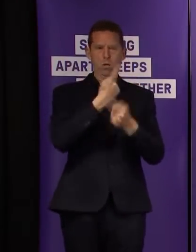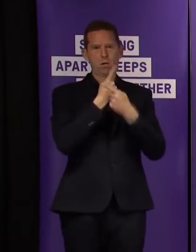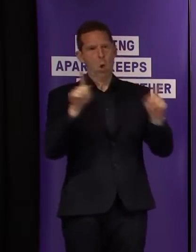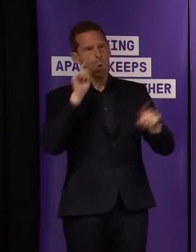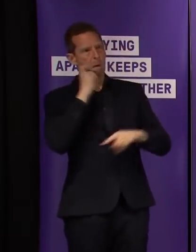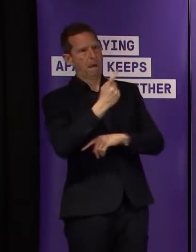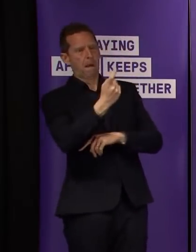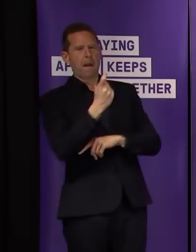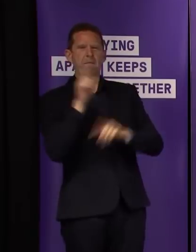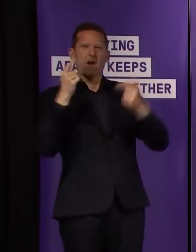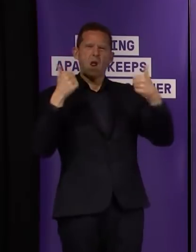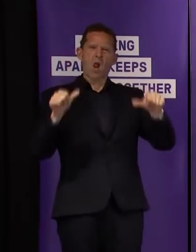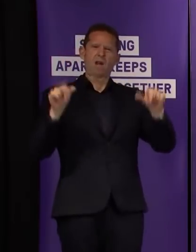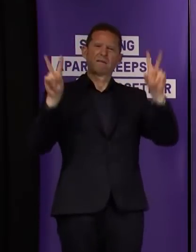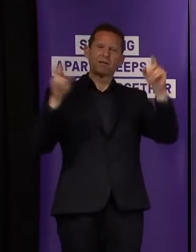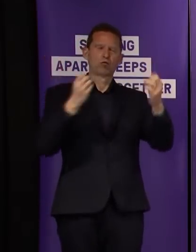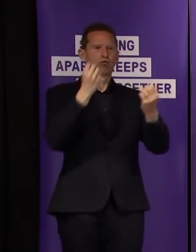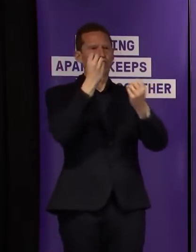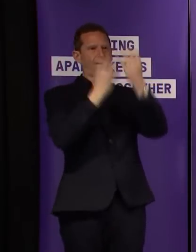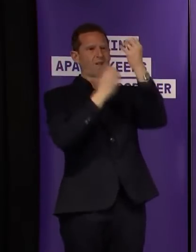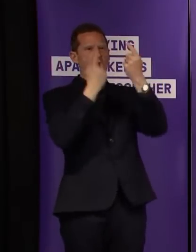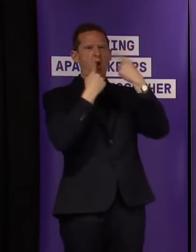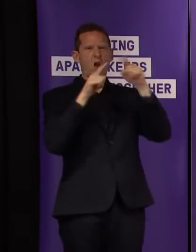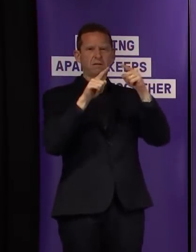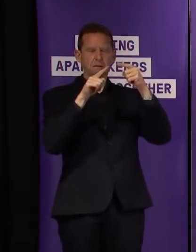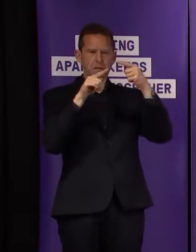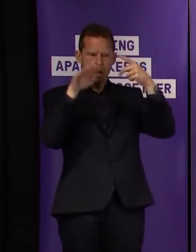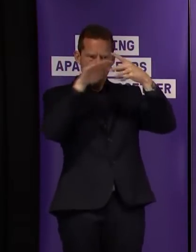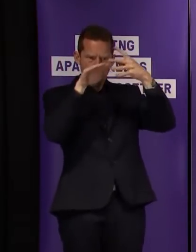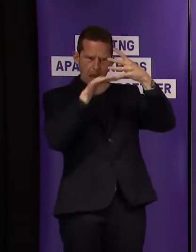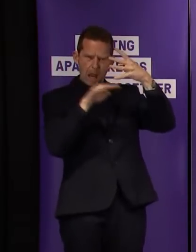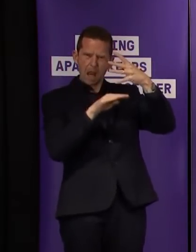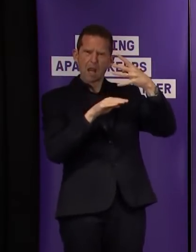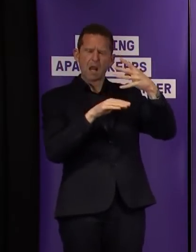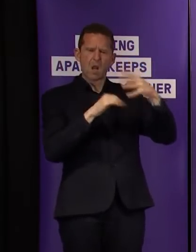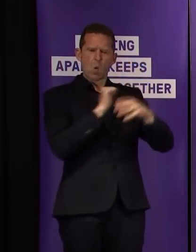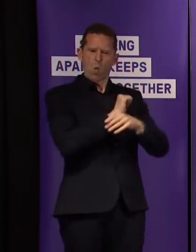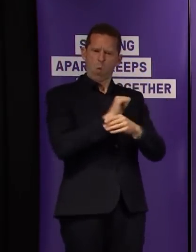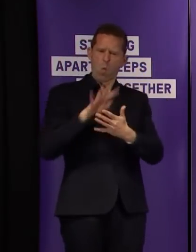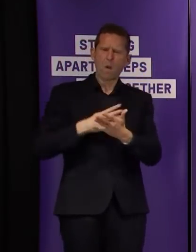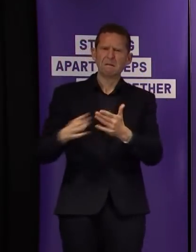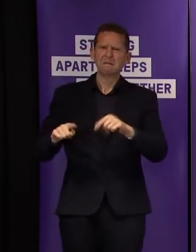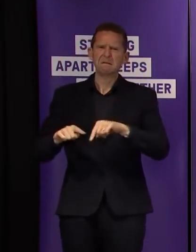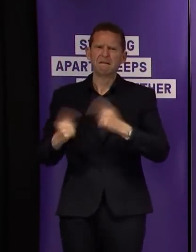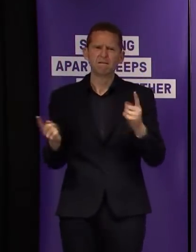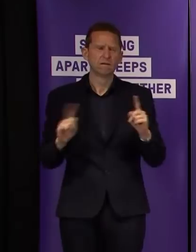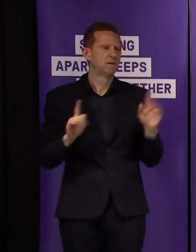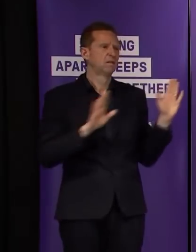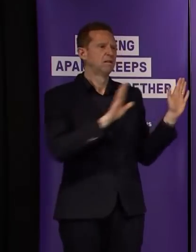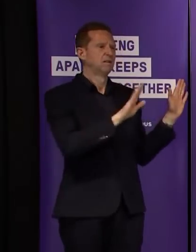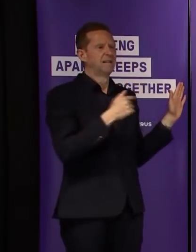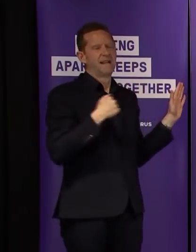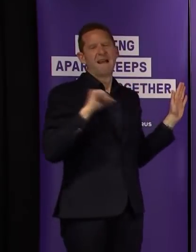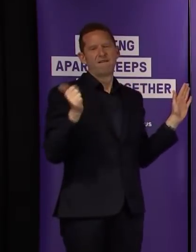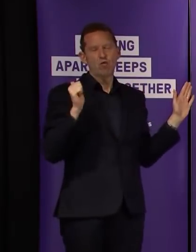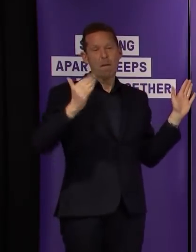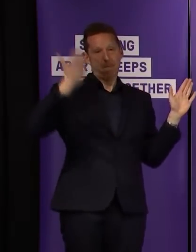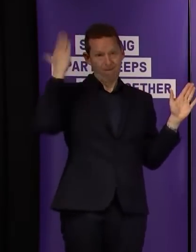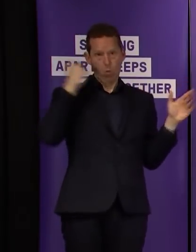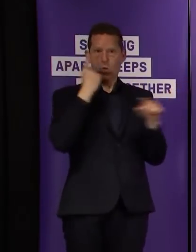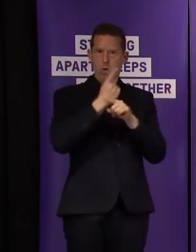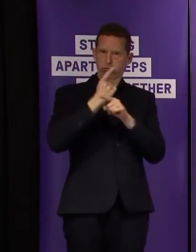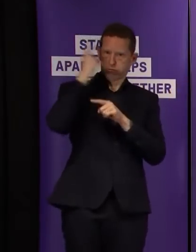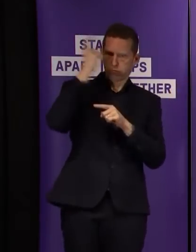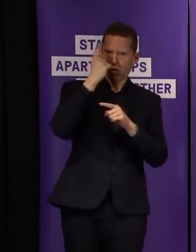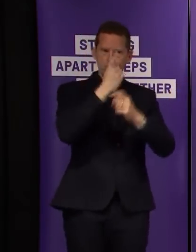Well, when does that kick in? Well, we added in a fourth colour, so I'm not referring to it as a traffic light somewhere any longer. I'm talking